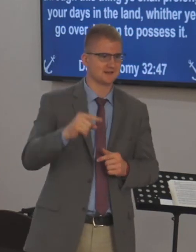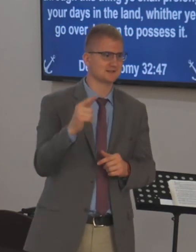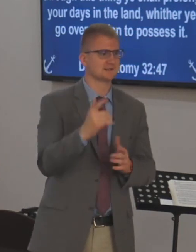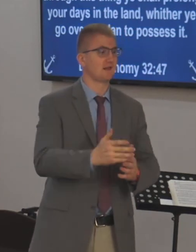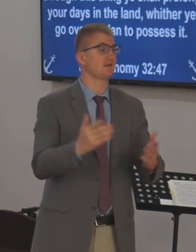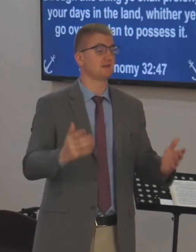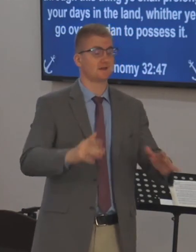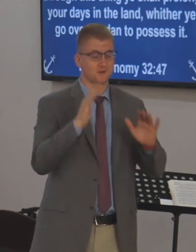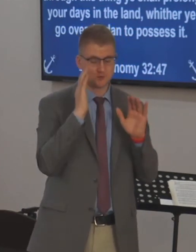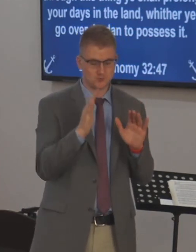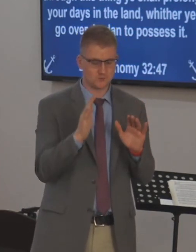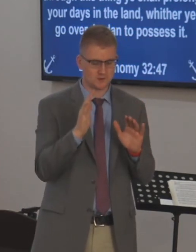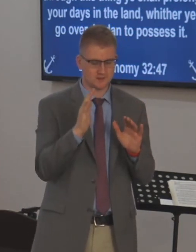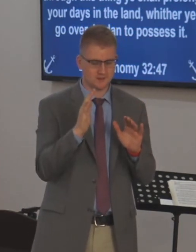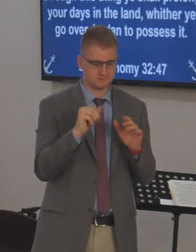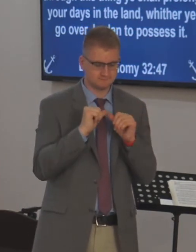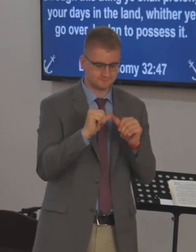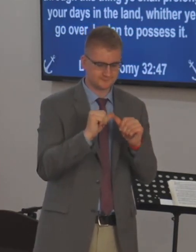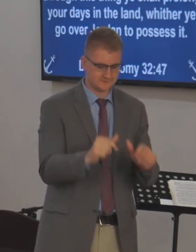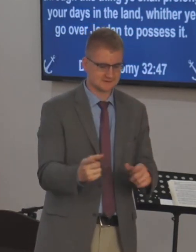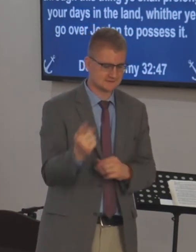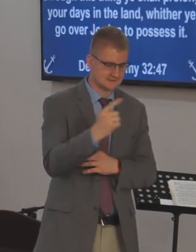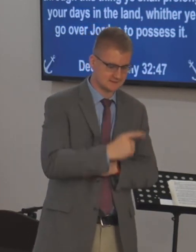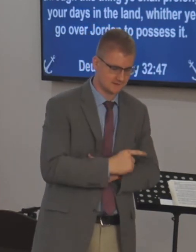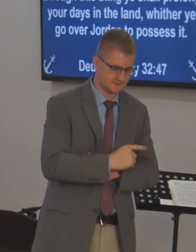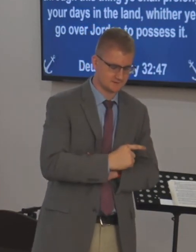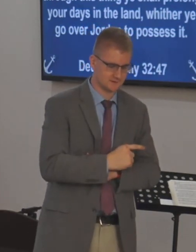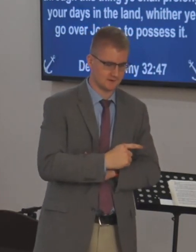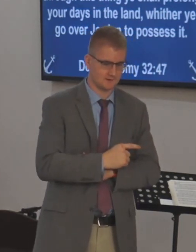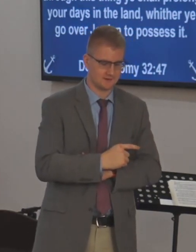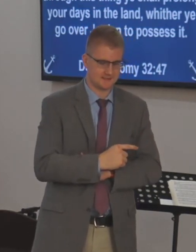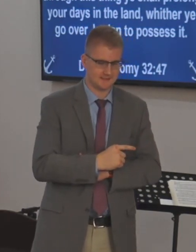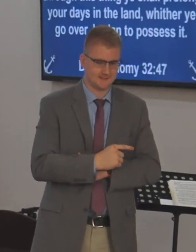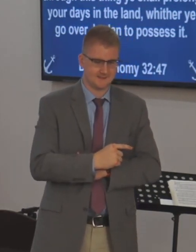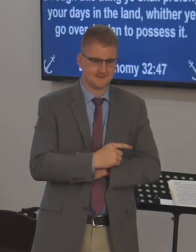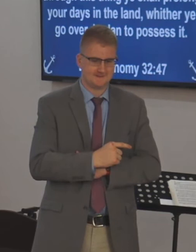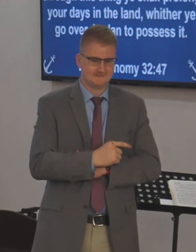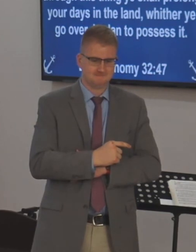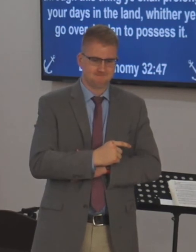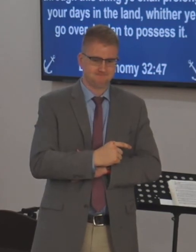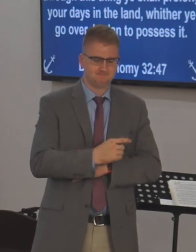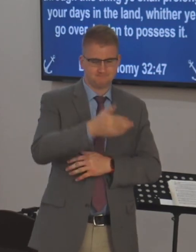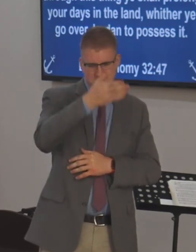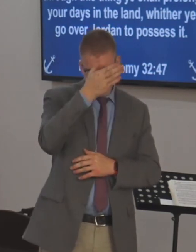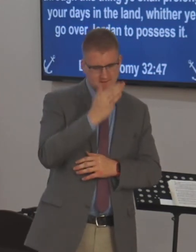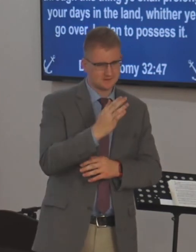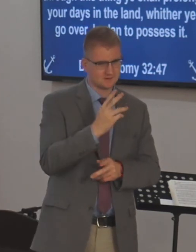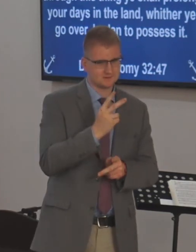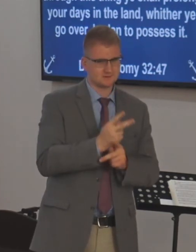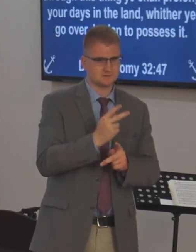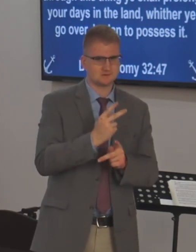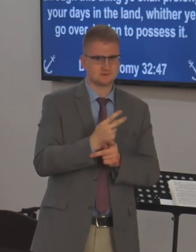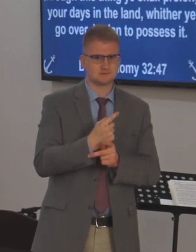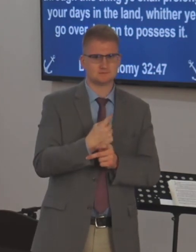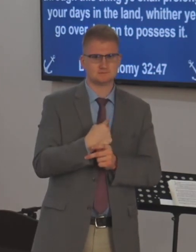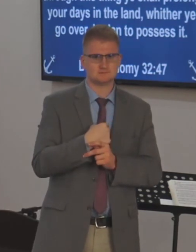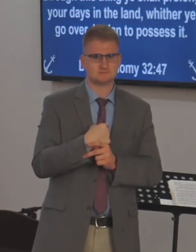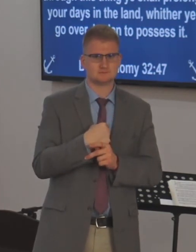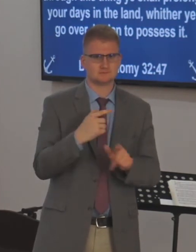days in the land, whether you go over the Jordan to possess it. You want to know something? You know why God's keeping me alive? I'm 77.